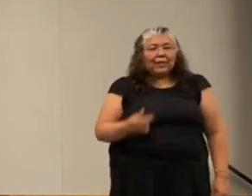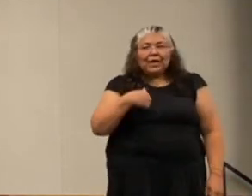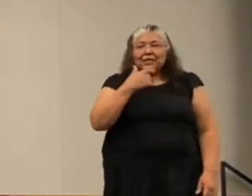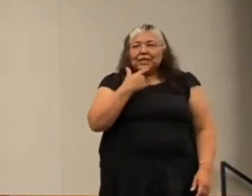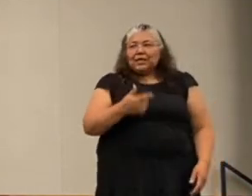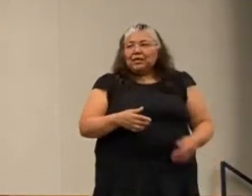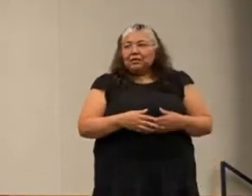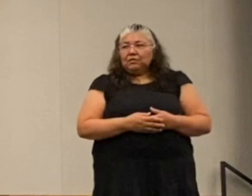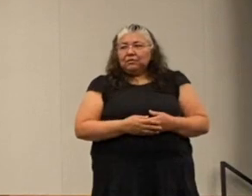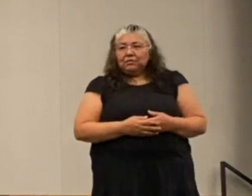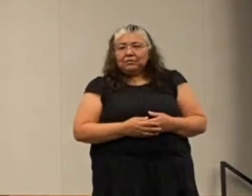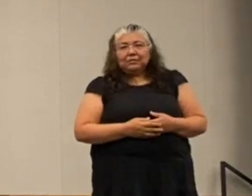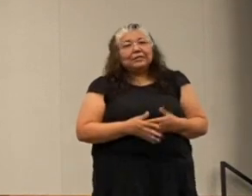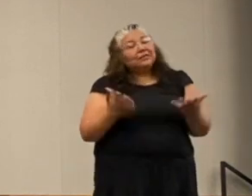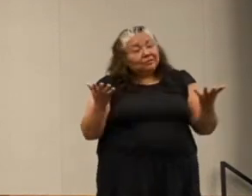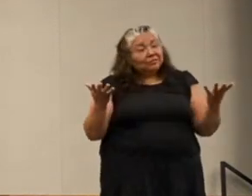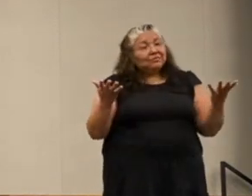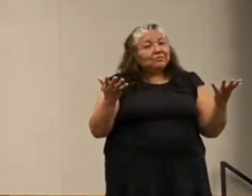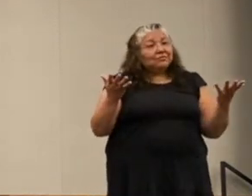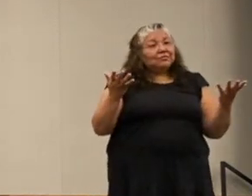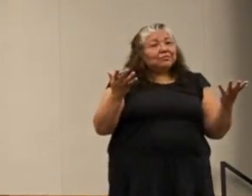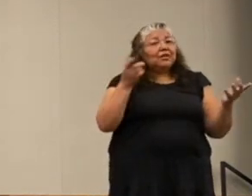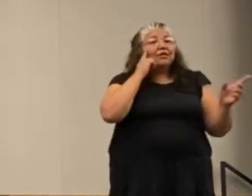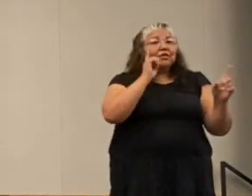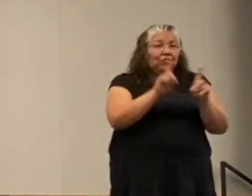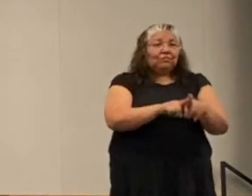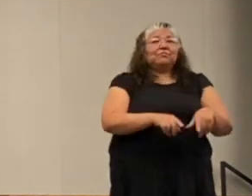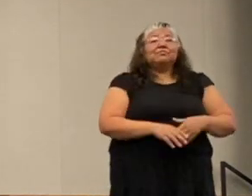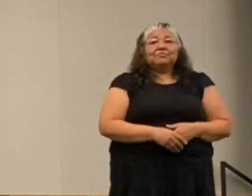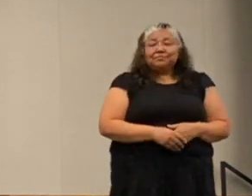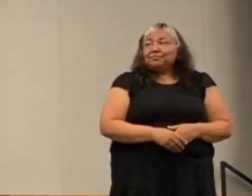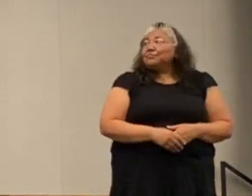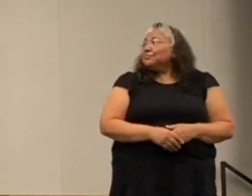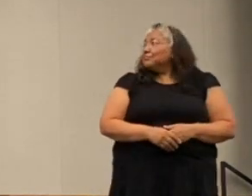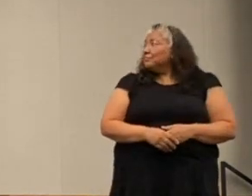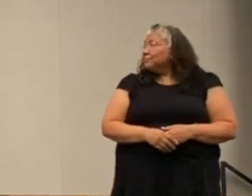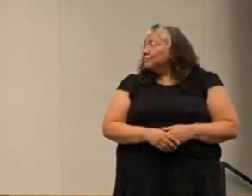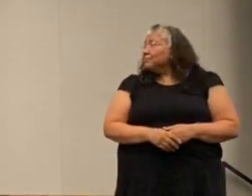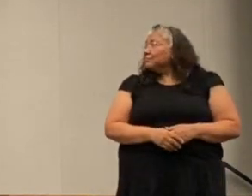said, touche. Right?